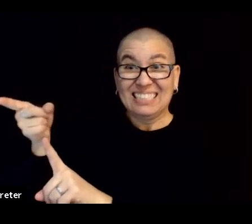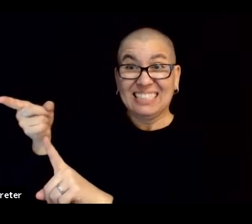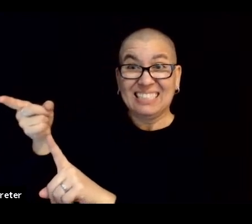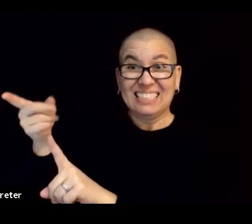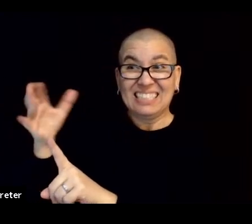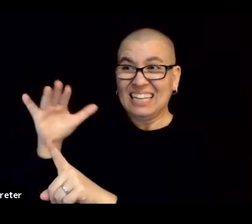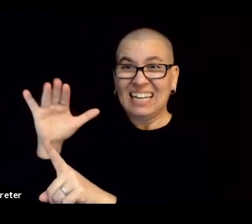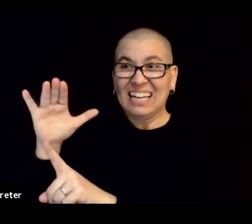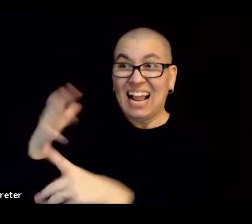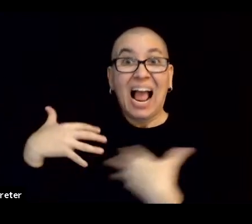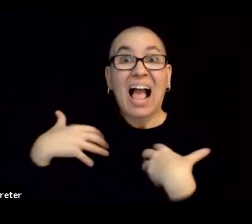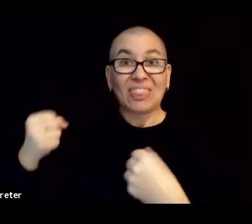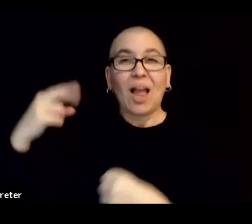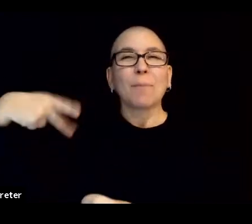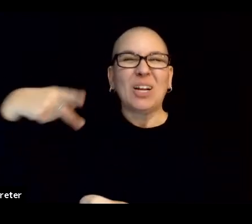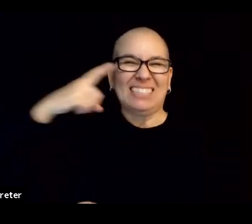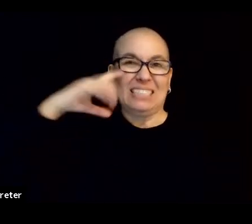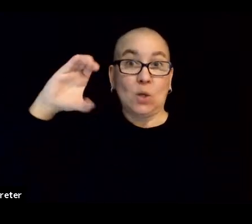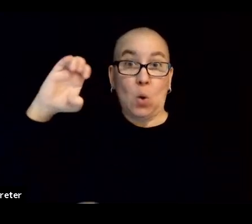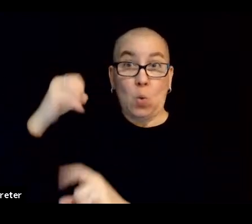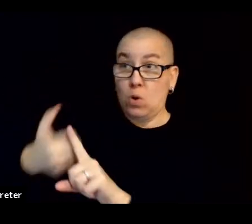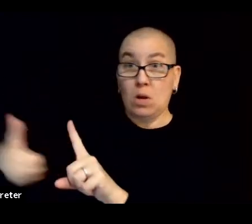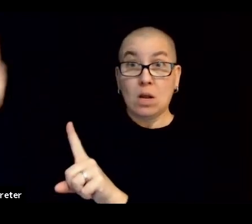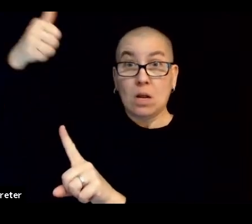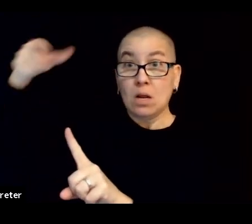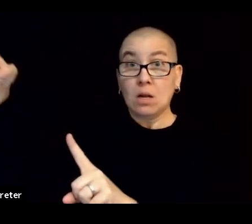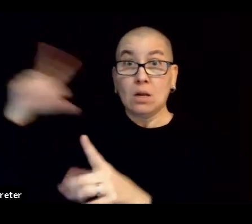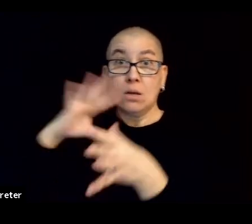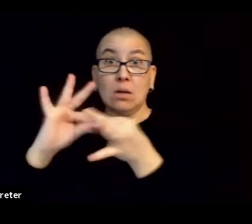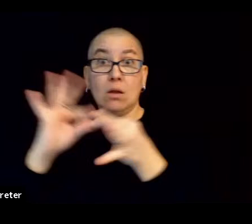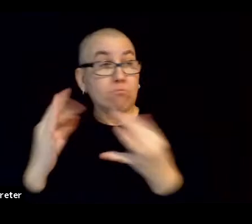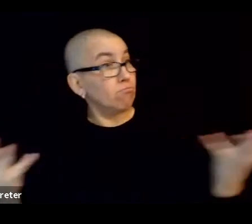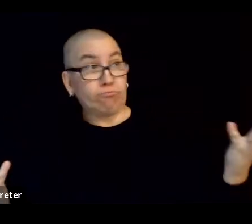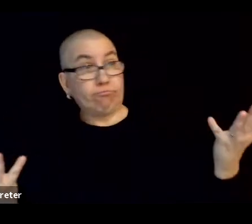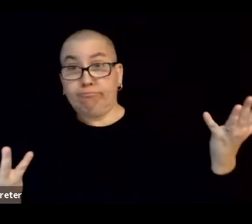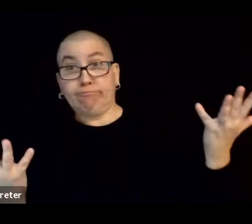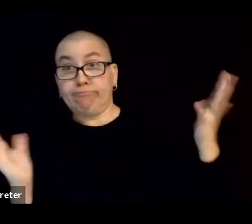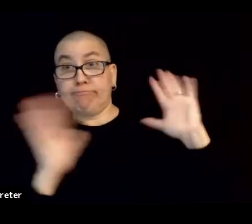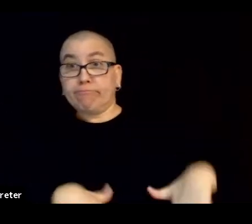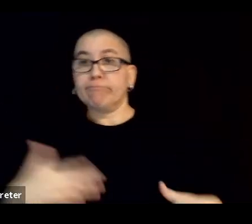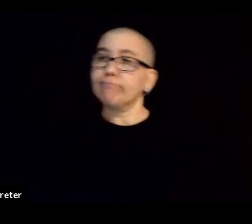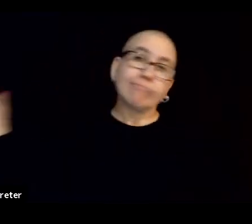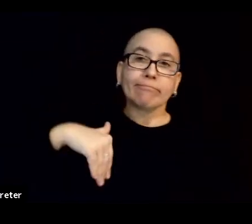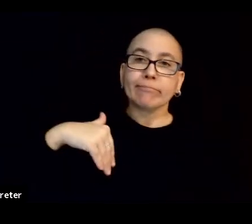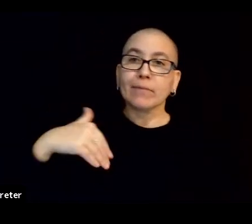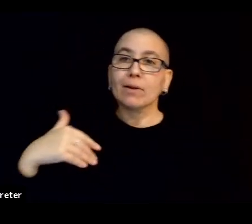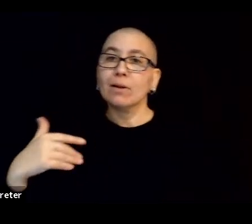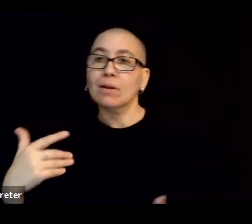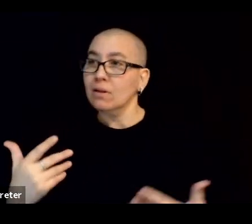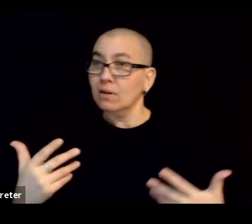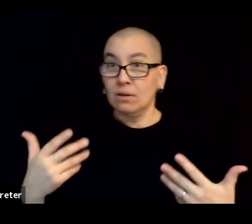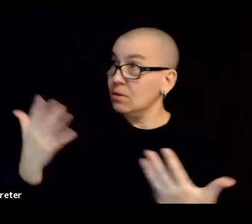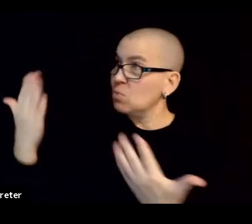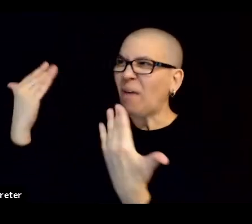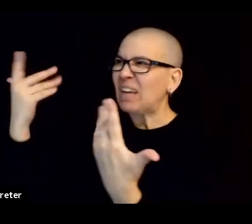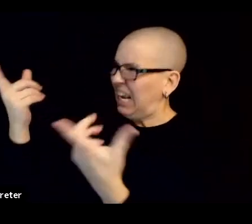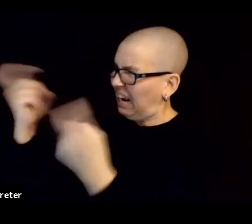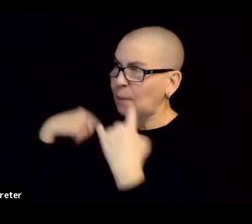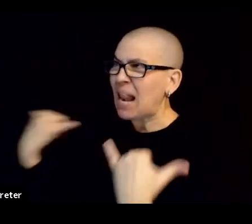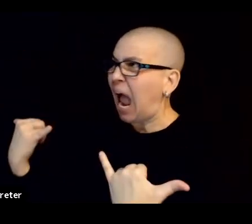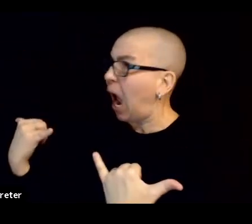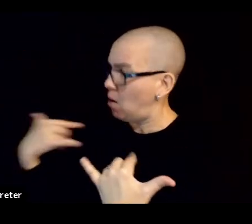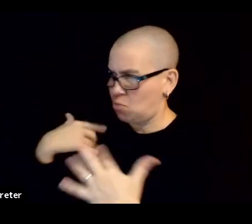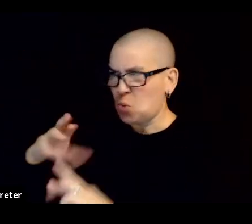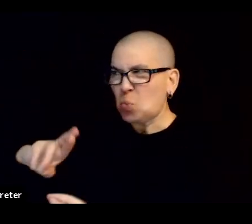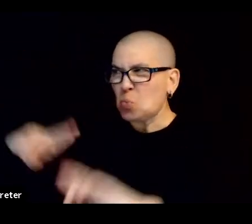it to them with these pilot sites to show that whatever you give us, and we're at the point now with where the expansion is and what we